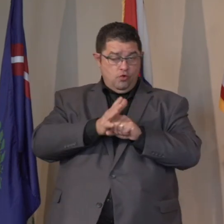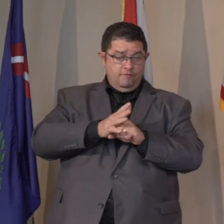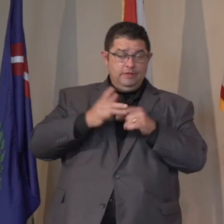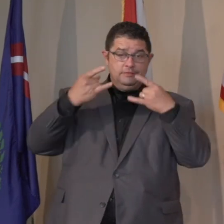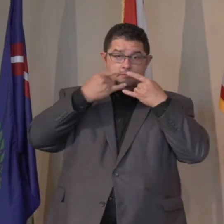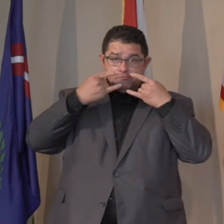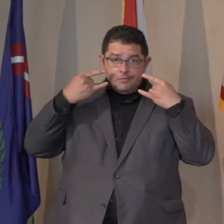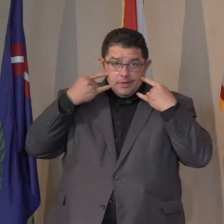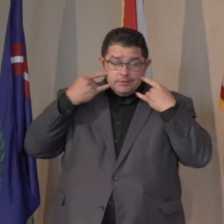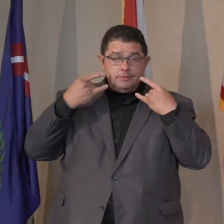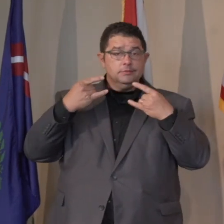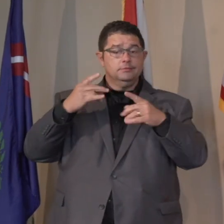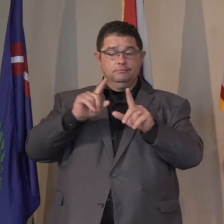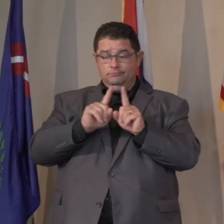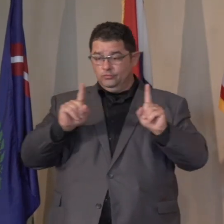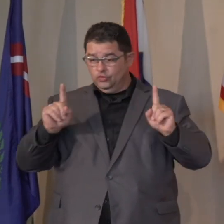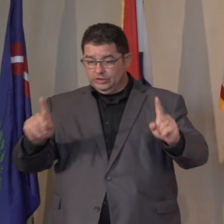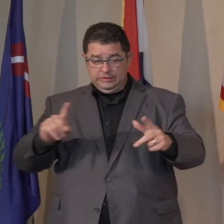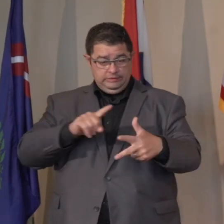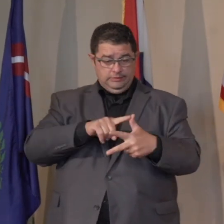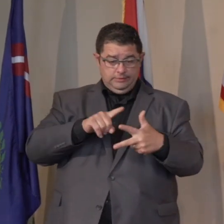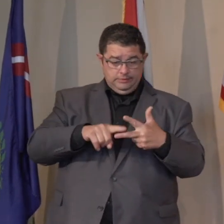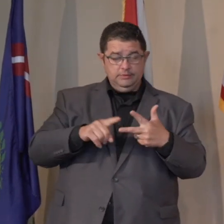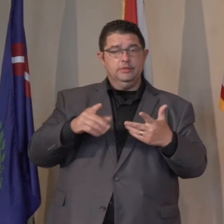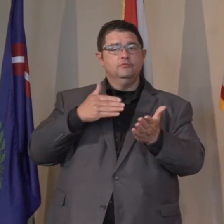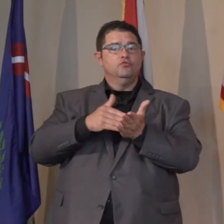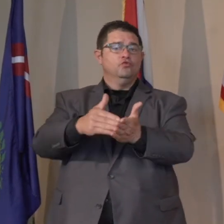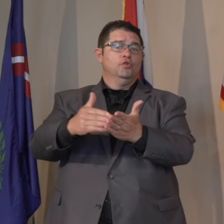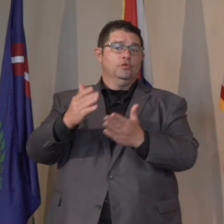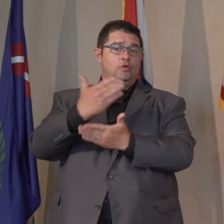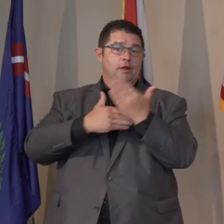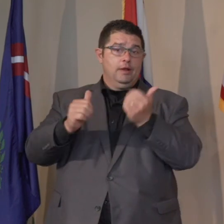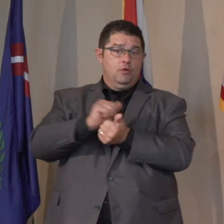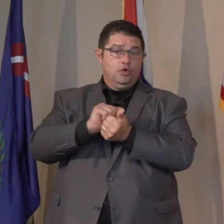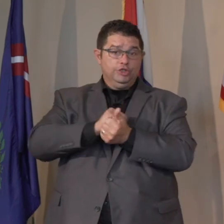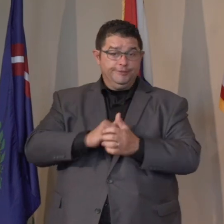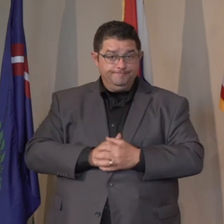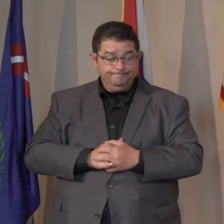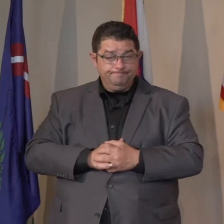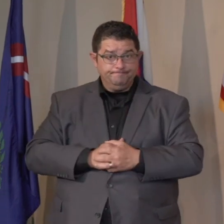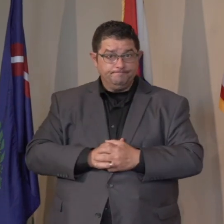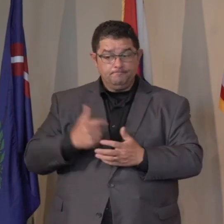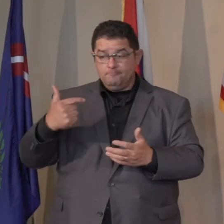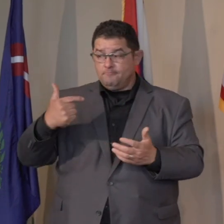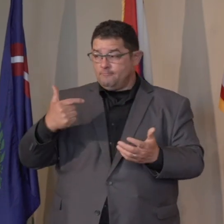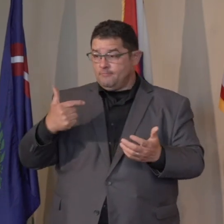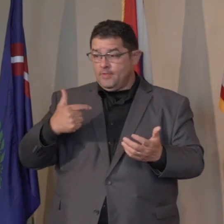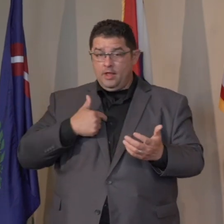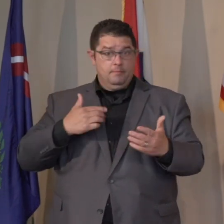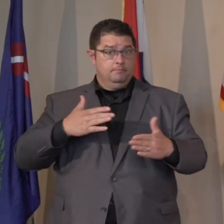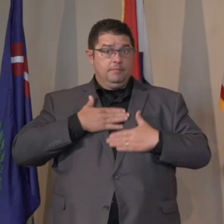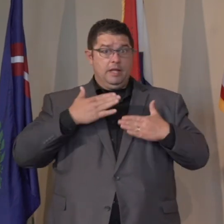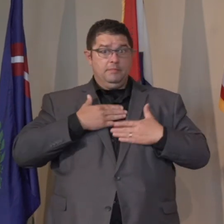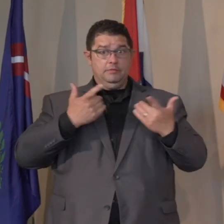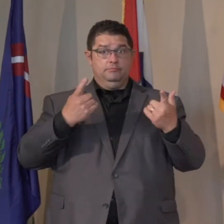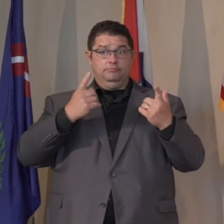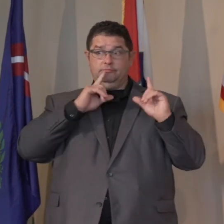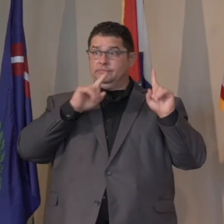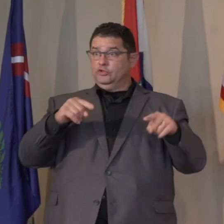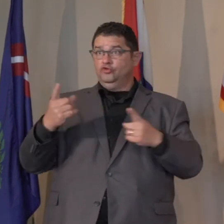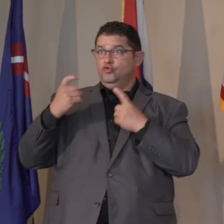mask wearing, social distancing, and frequent hand washing. And I would be glad to answer any